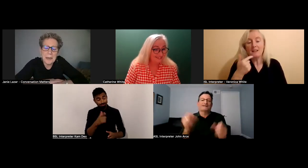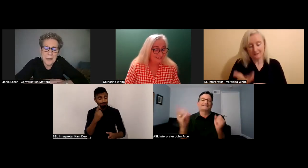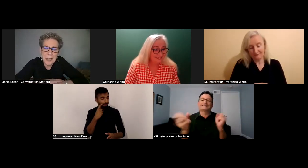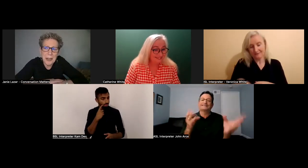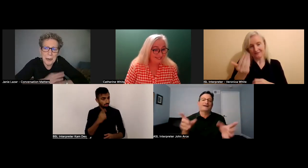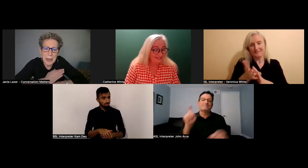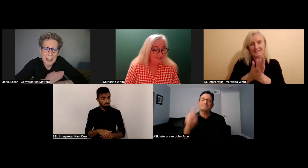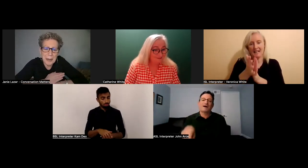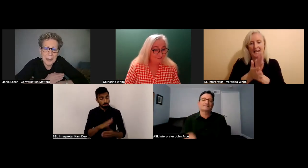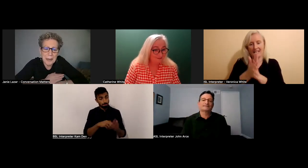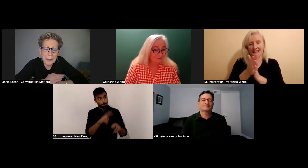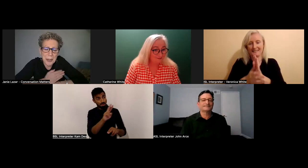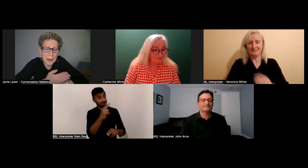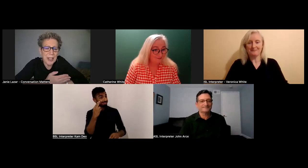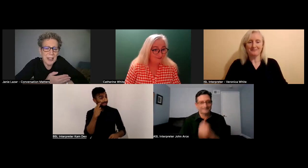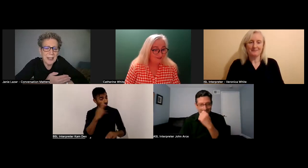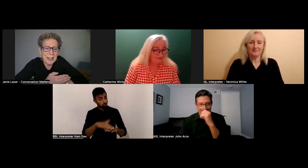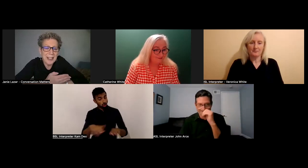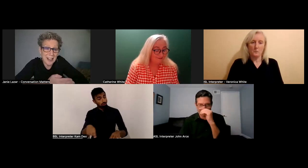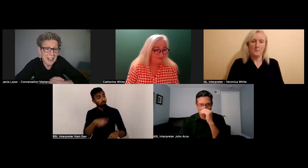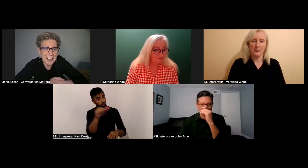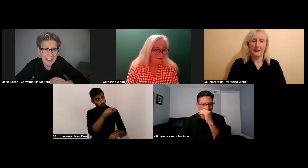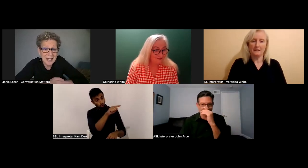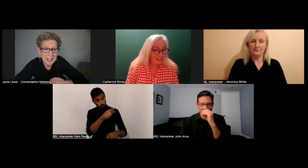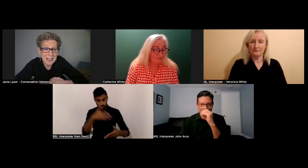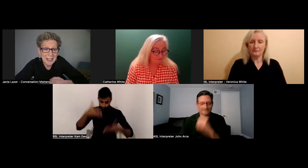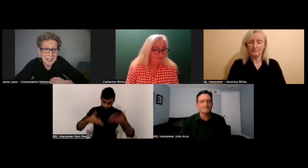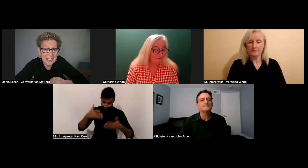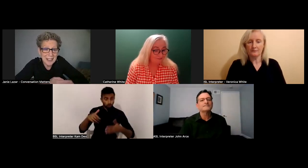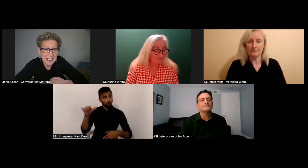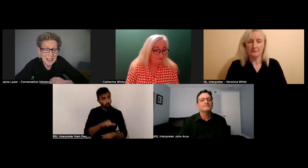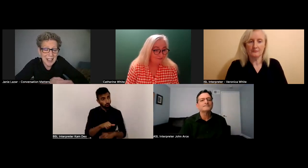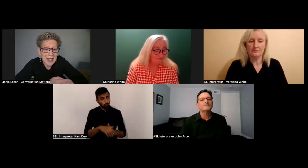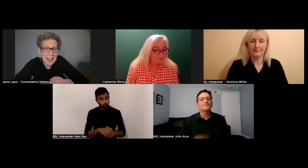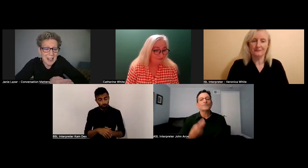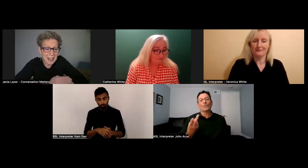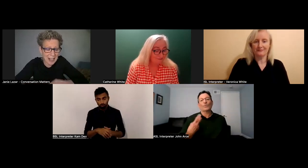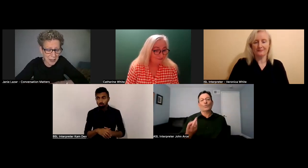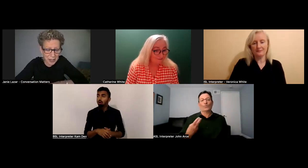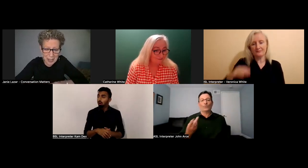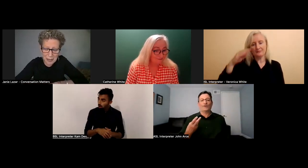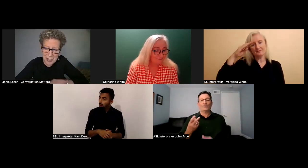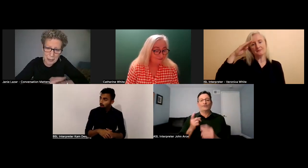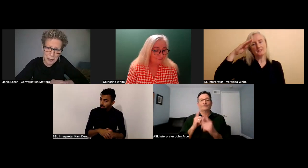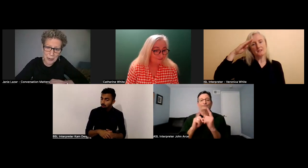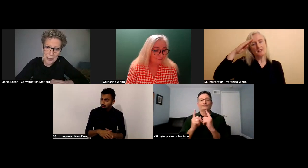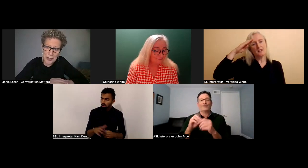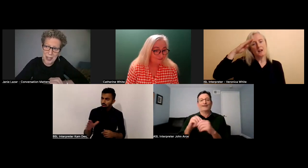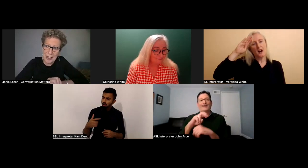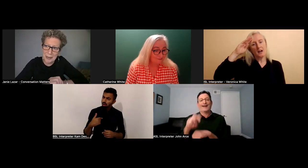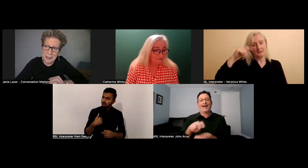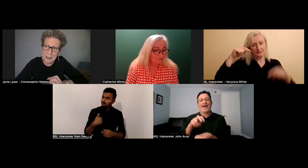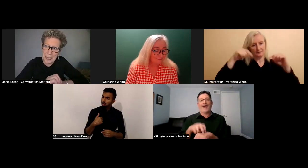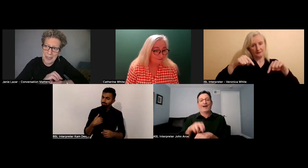to, you know, we're talking in Ireland. Yeah. Can you just give us some broad,